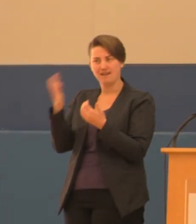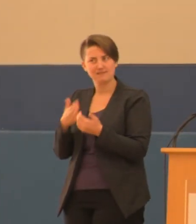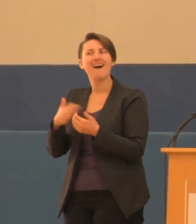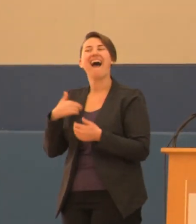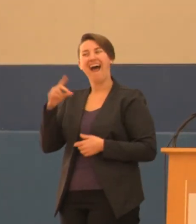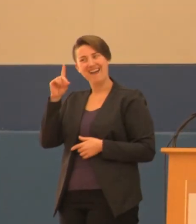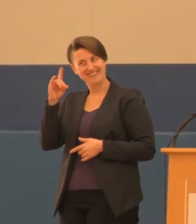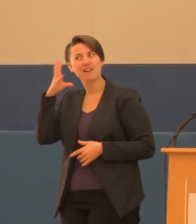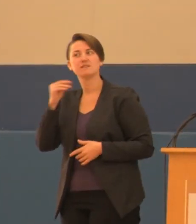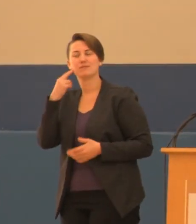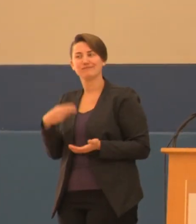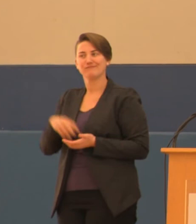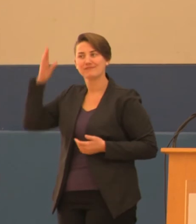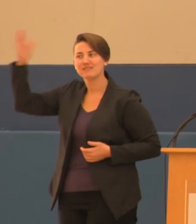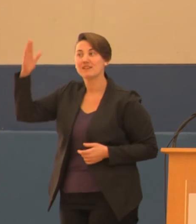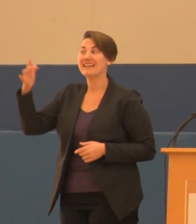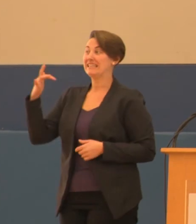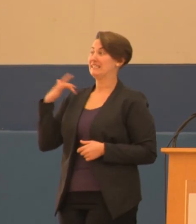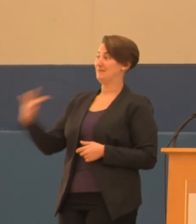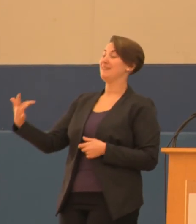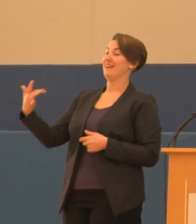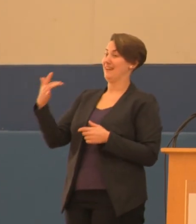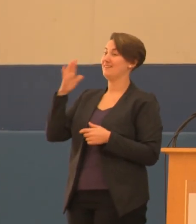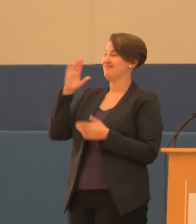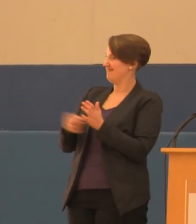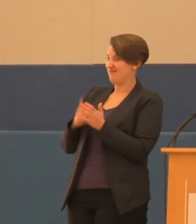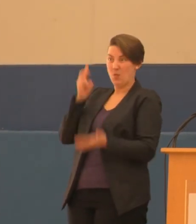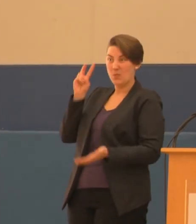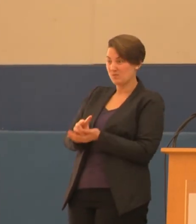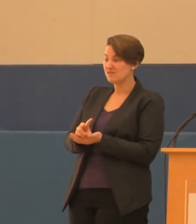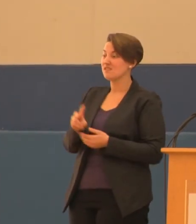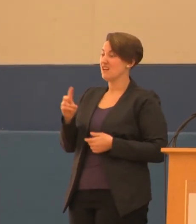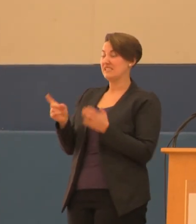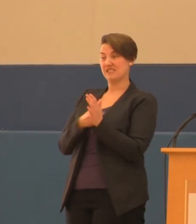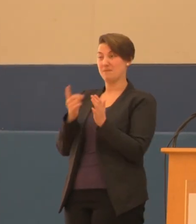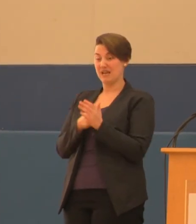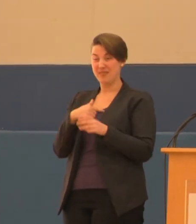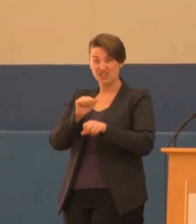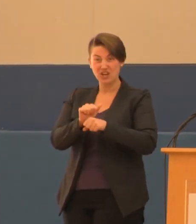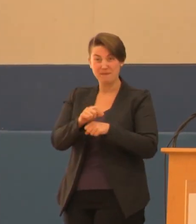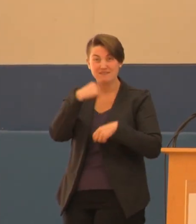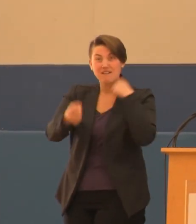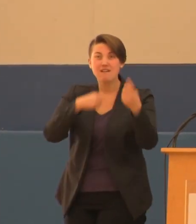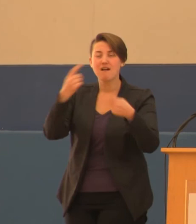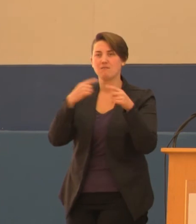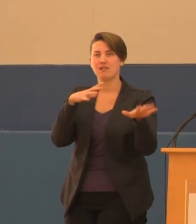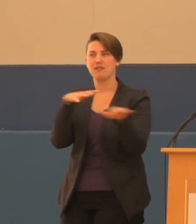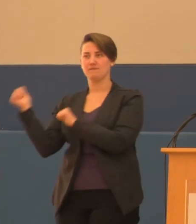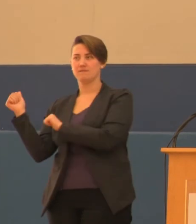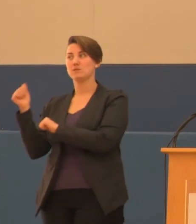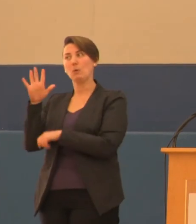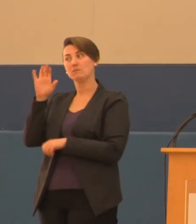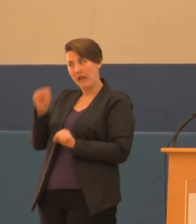our former presenter said, it's usually at a loss. You might have to leave that job. It is an economic harm. But until we